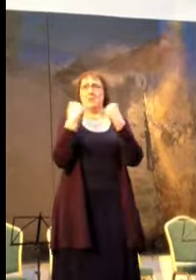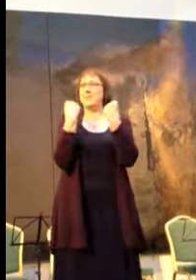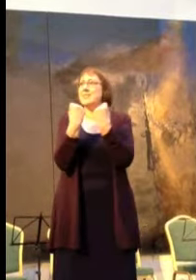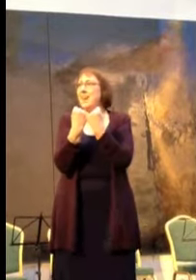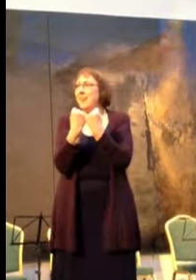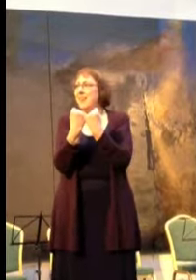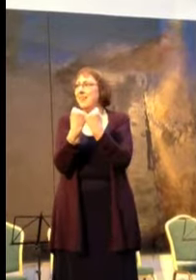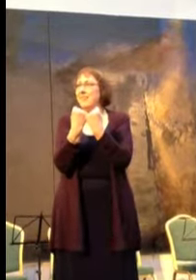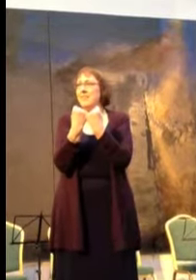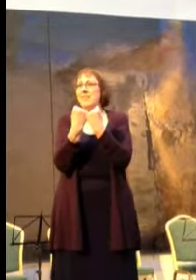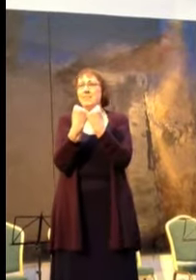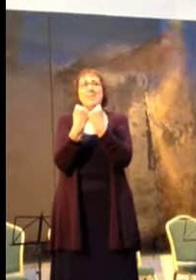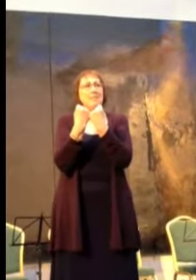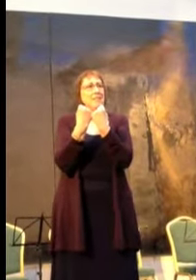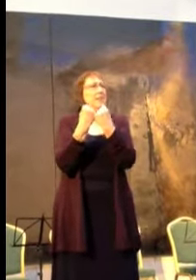an inclusive